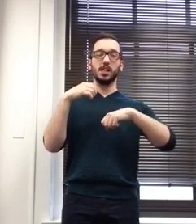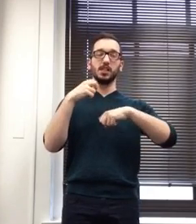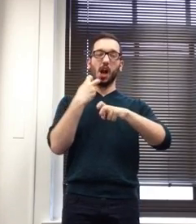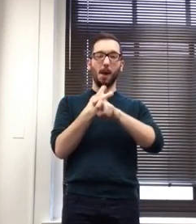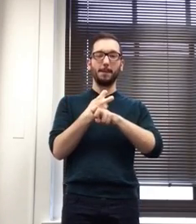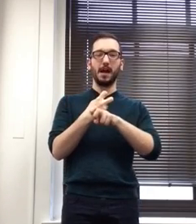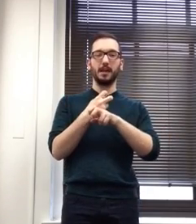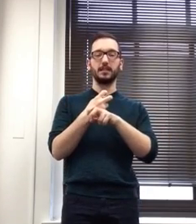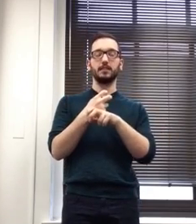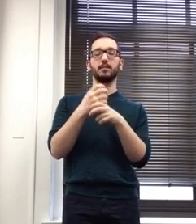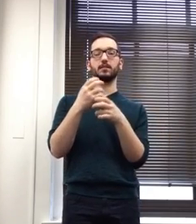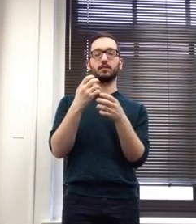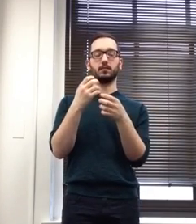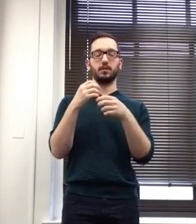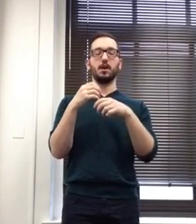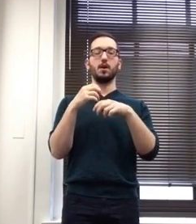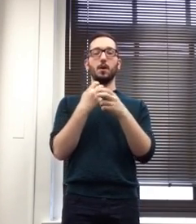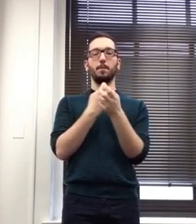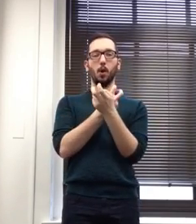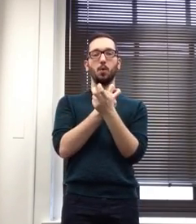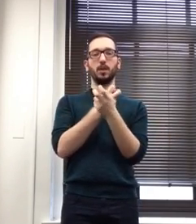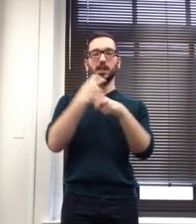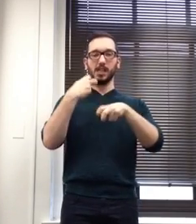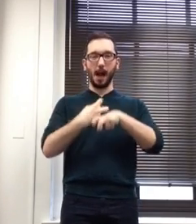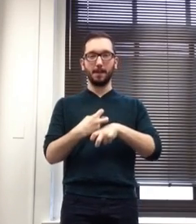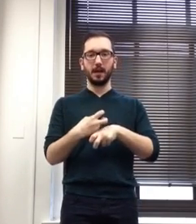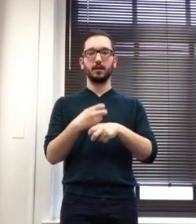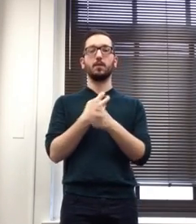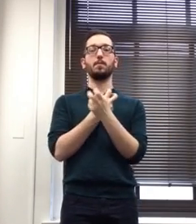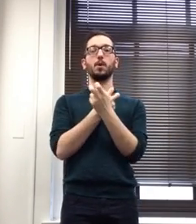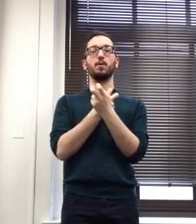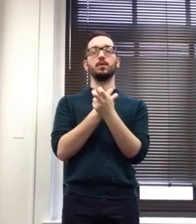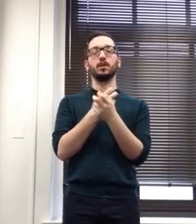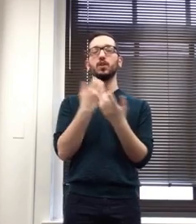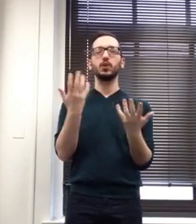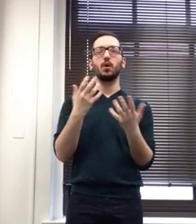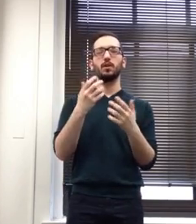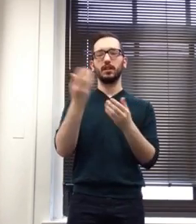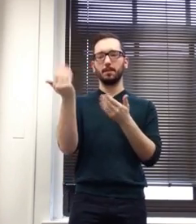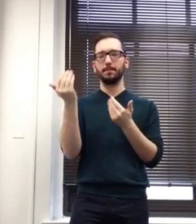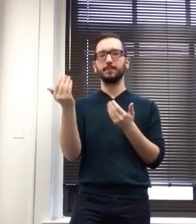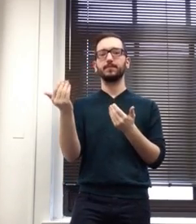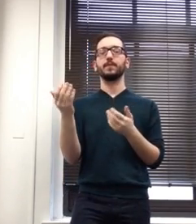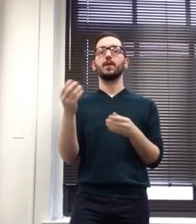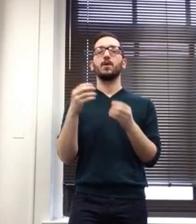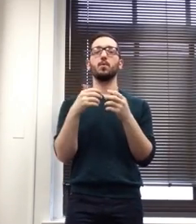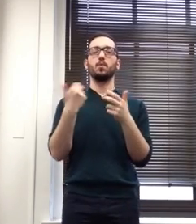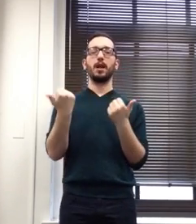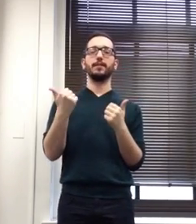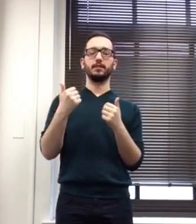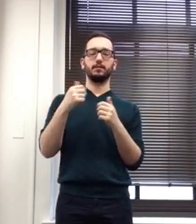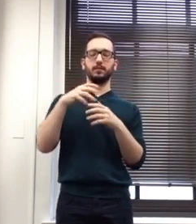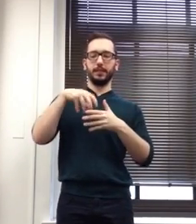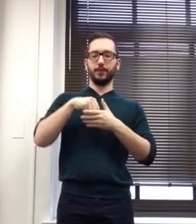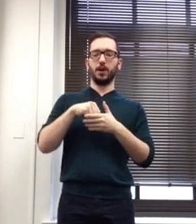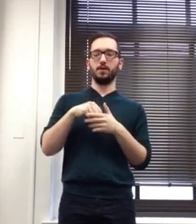told me again today what you think bone is made out of, or some things that are found in bone. What's going to make this bone hard? What is it that's found